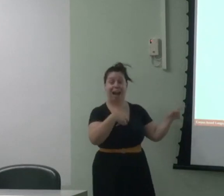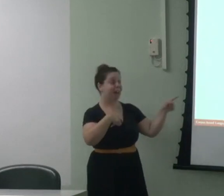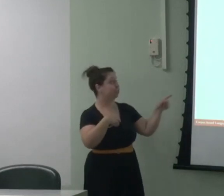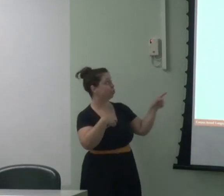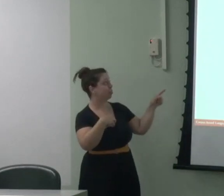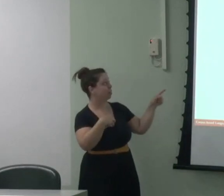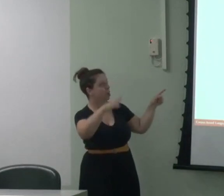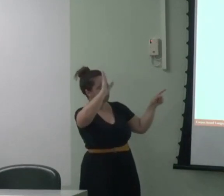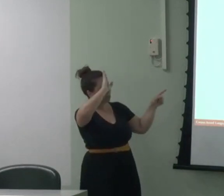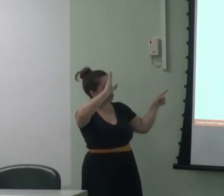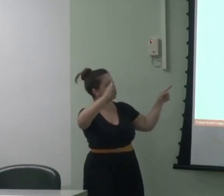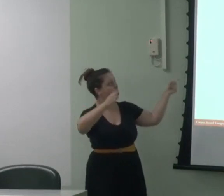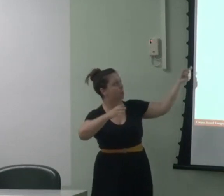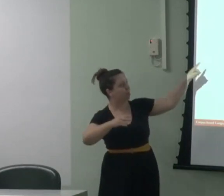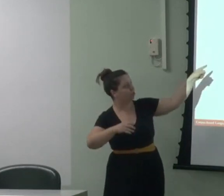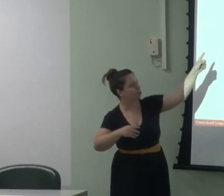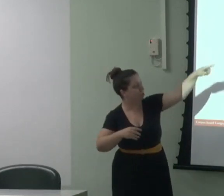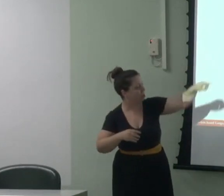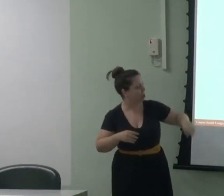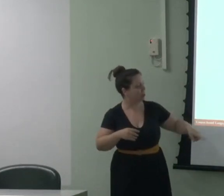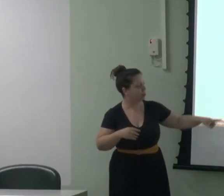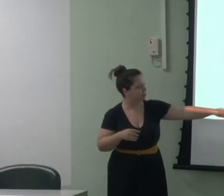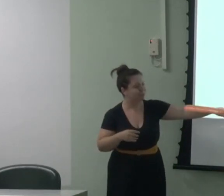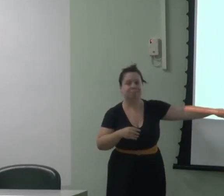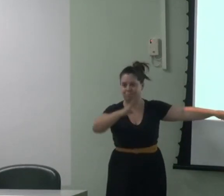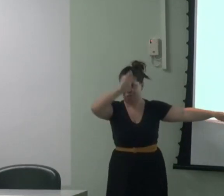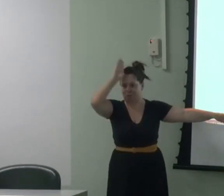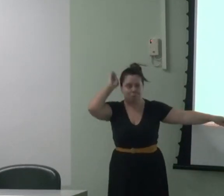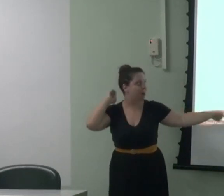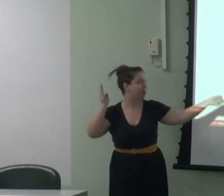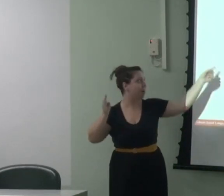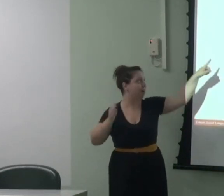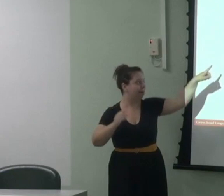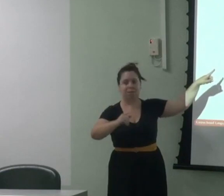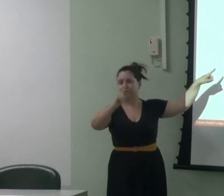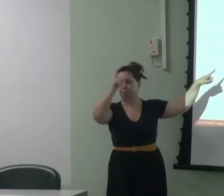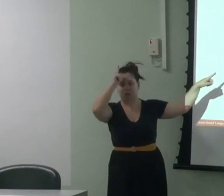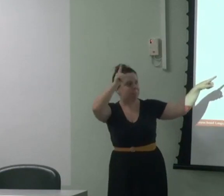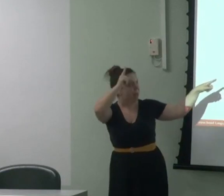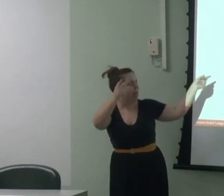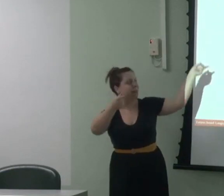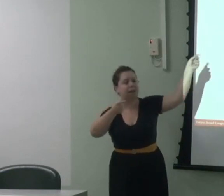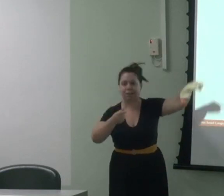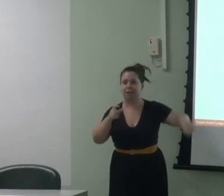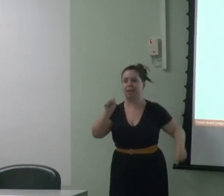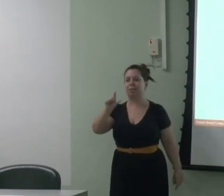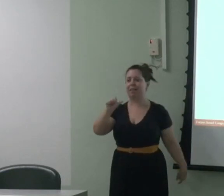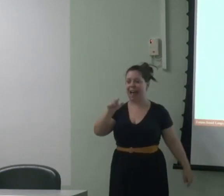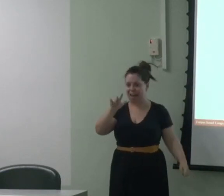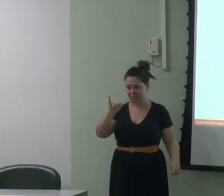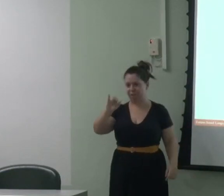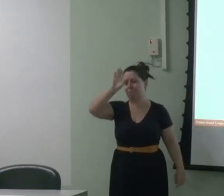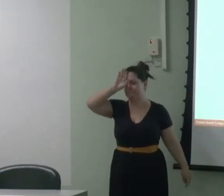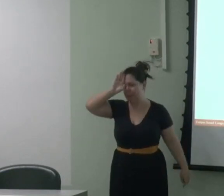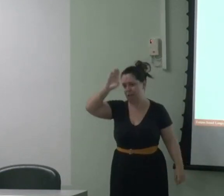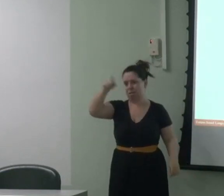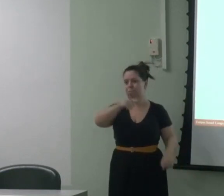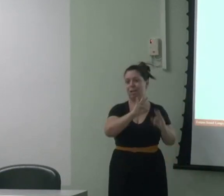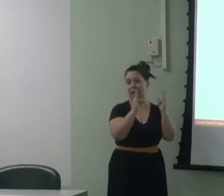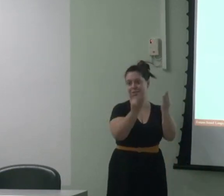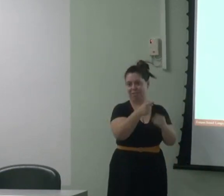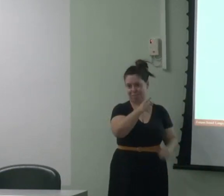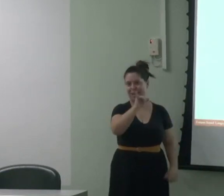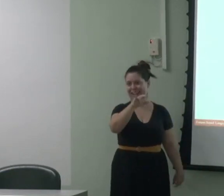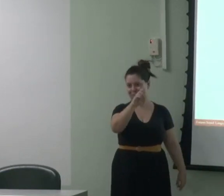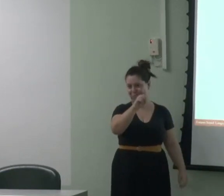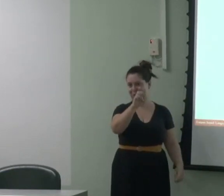the Indo-European data sets are covered by Germanic, Slavic, and Romance. But